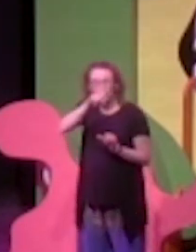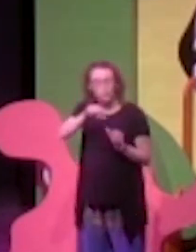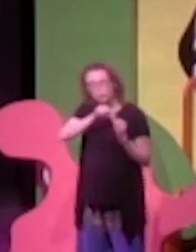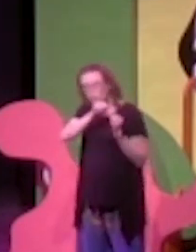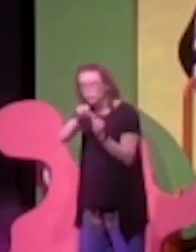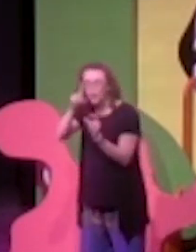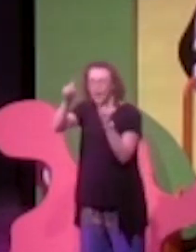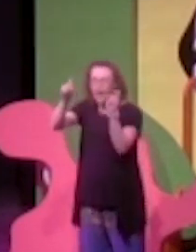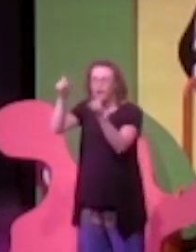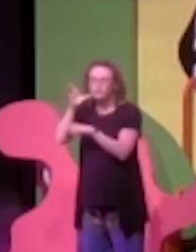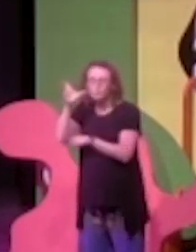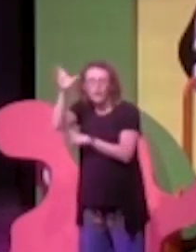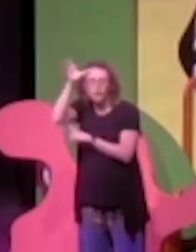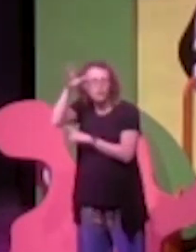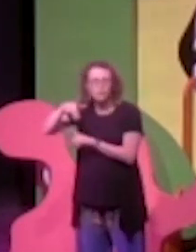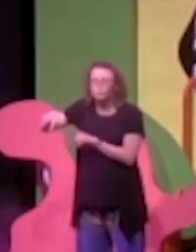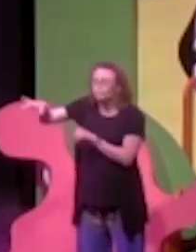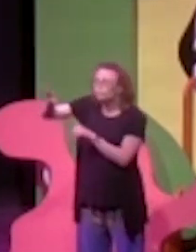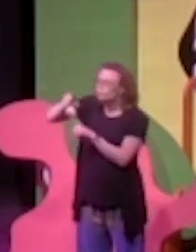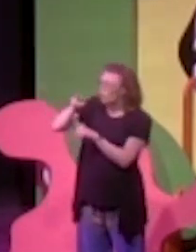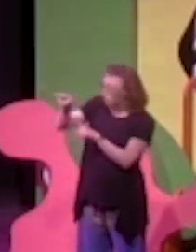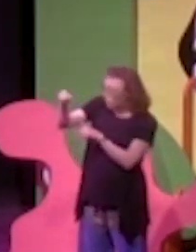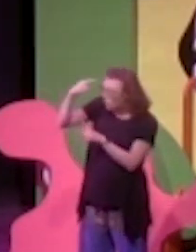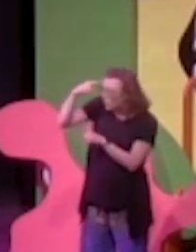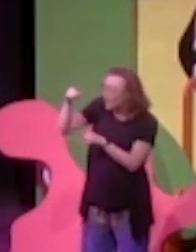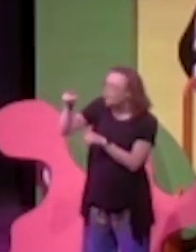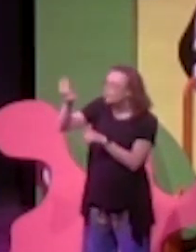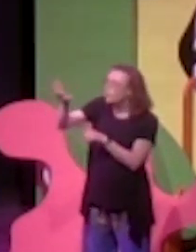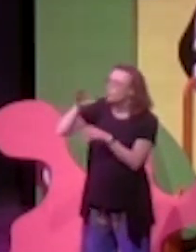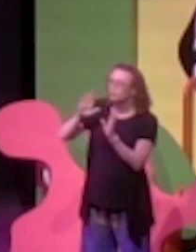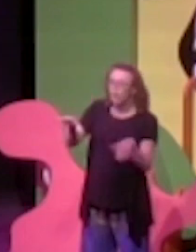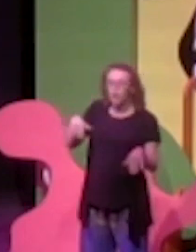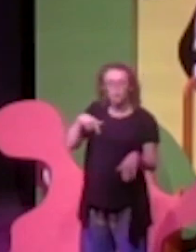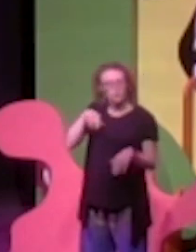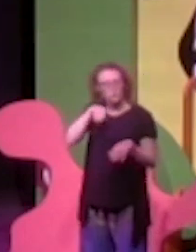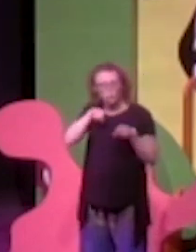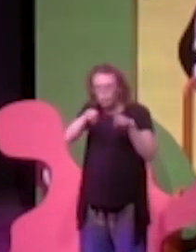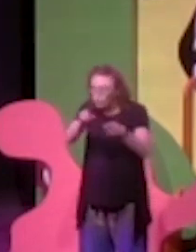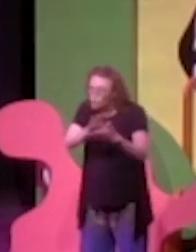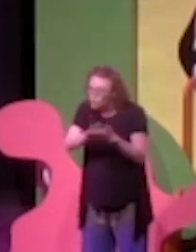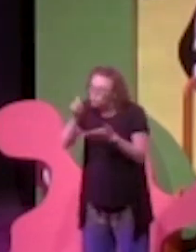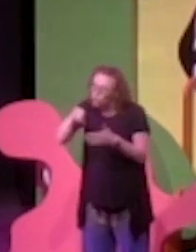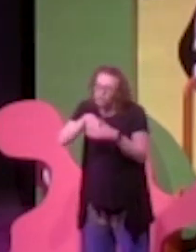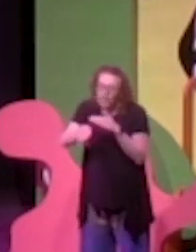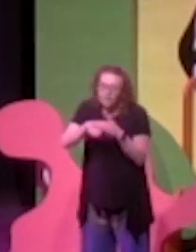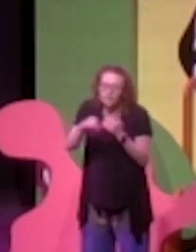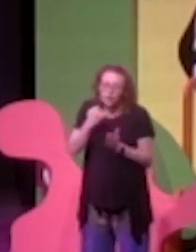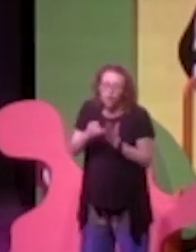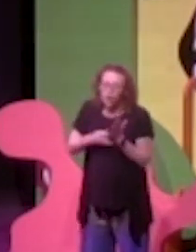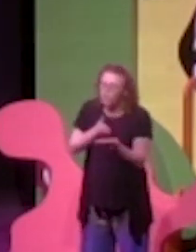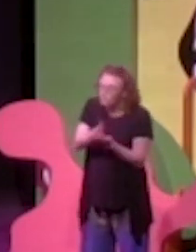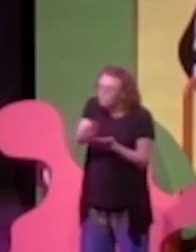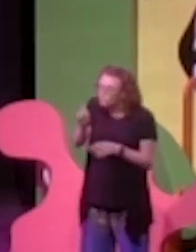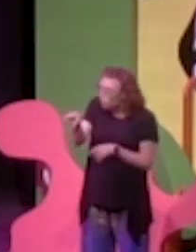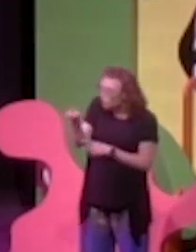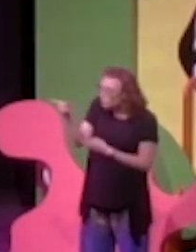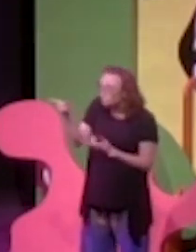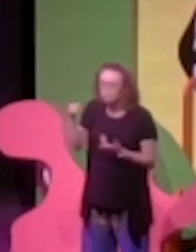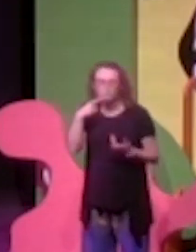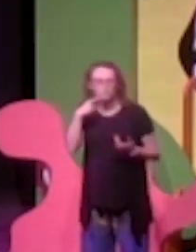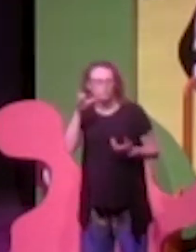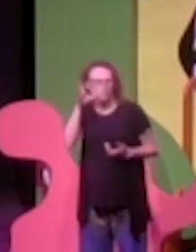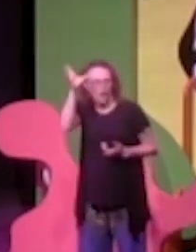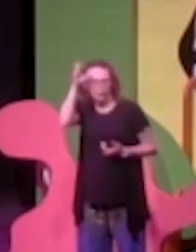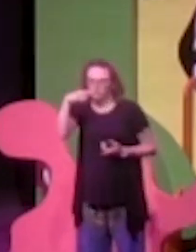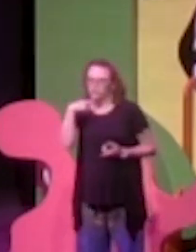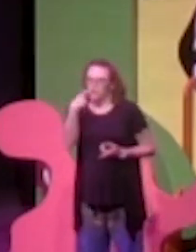to the arts? Should we have the arts, you know, in school? Yes. The disconnect, though, is if you ask people, do you think that artists are valued